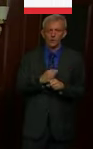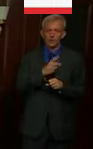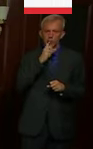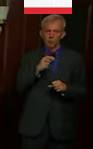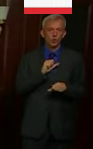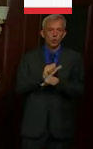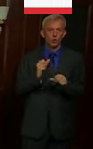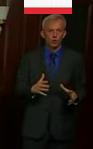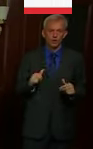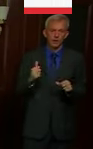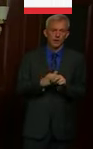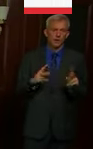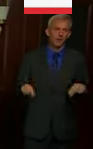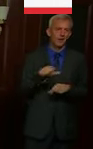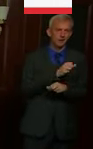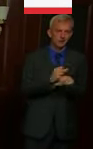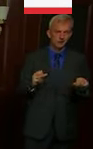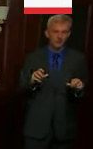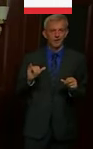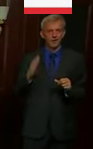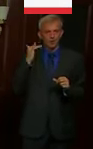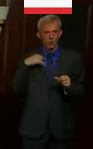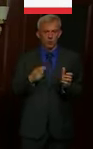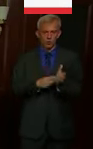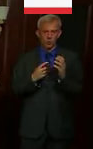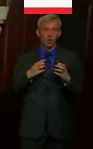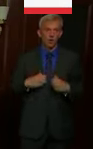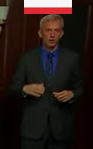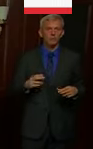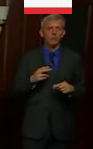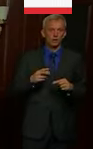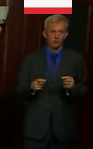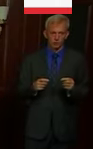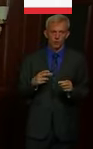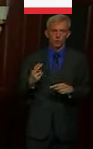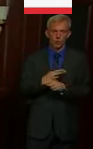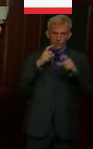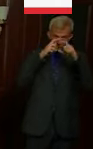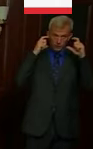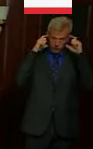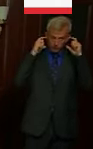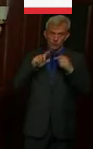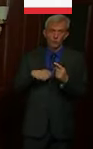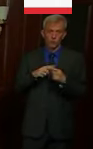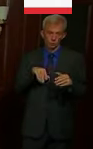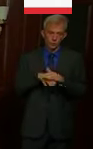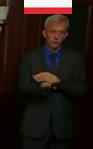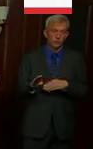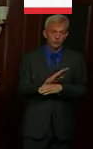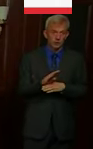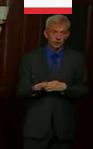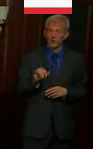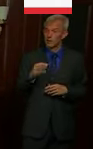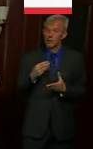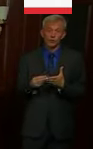and everybody else safe, which is why we are requiring customers to wear face coverings when they enter those businesses that I mentioned. If you're shopping